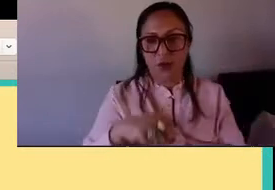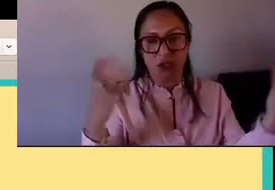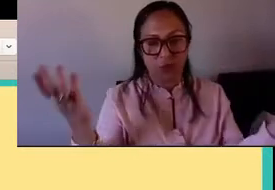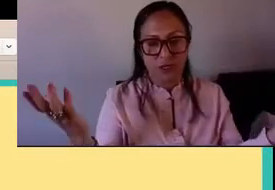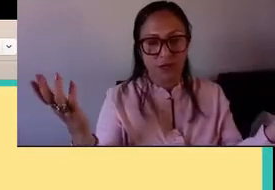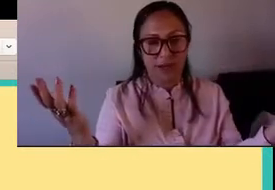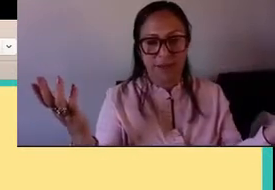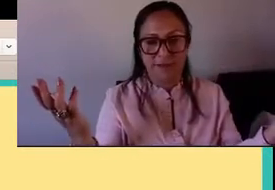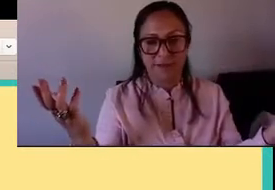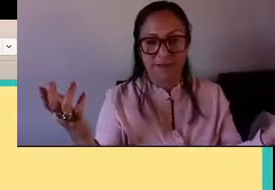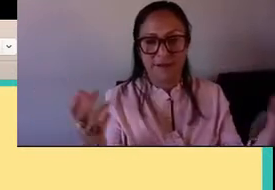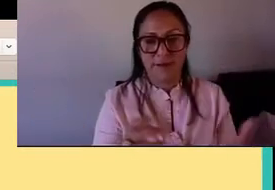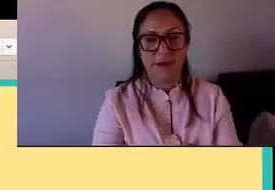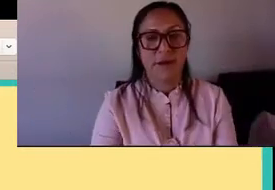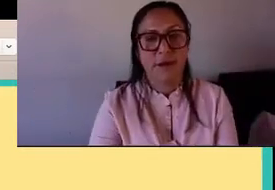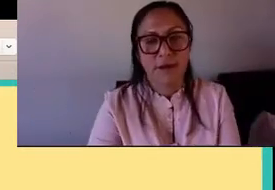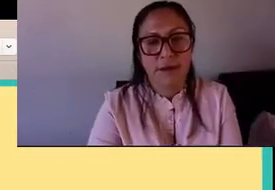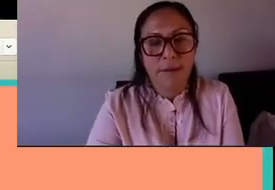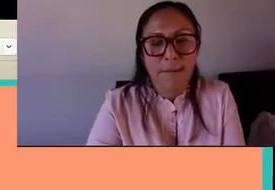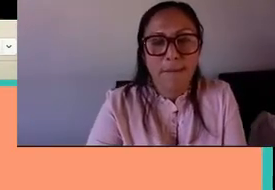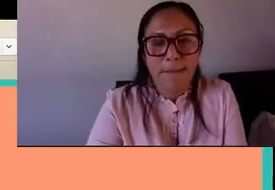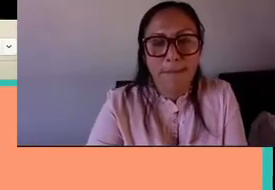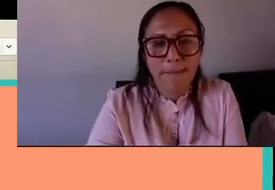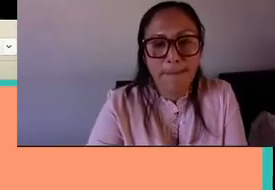you which one you like best.